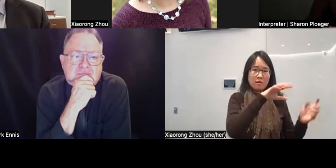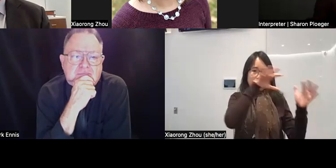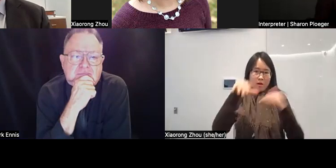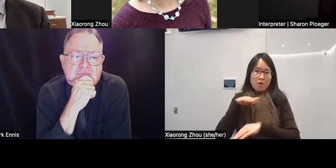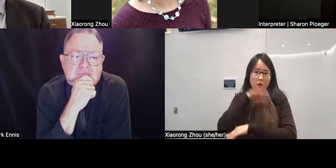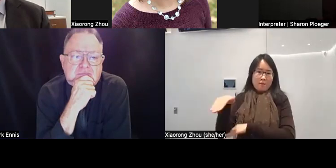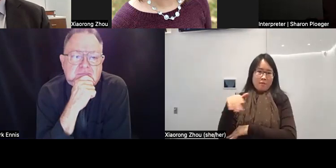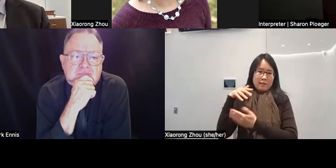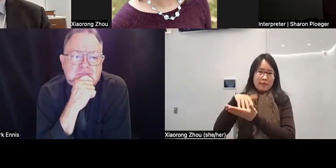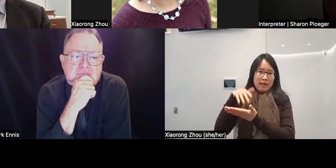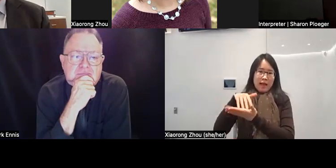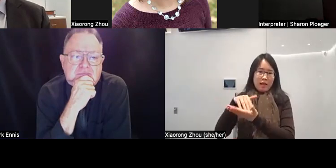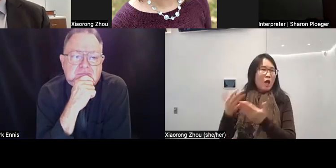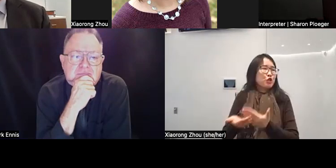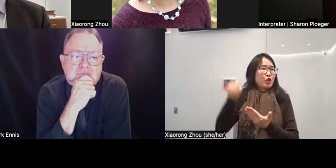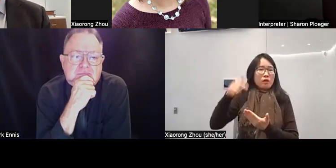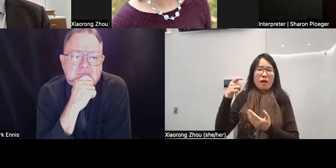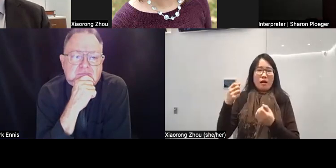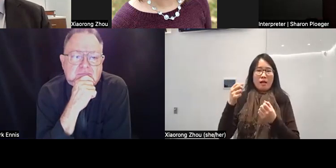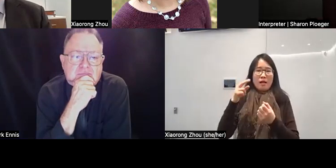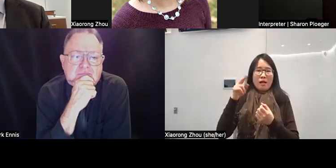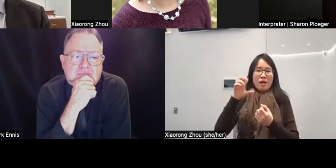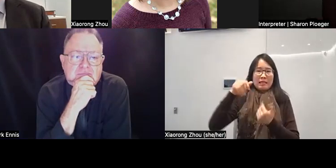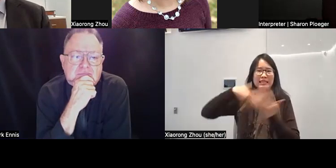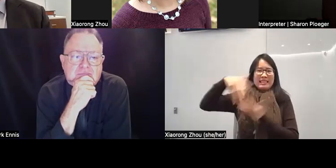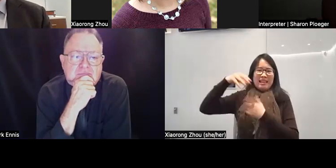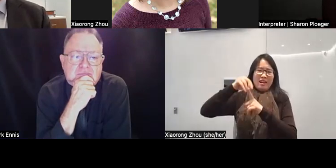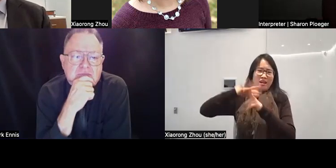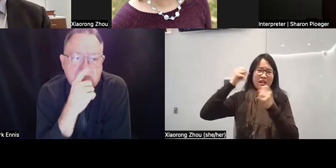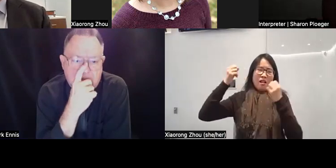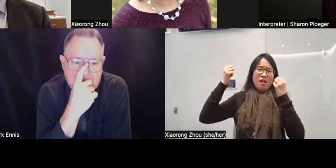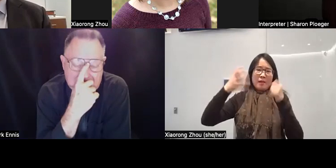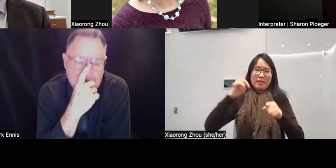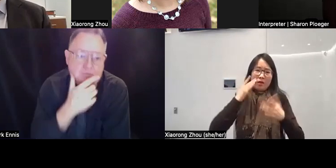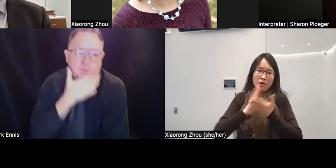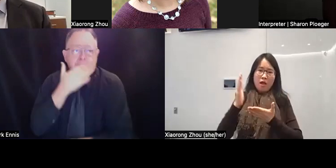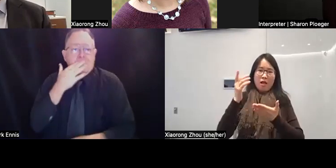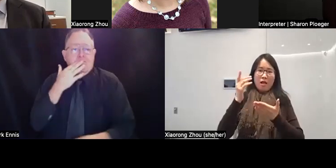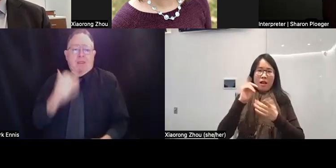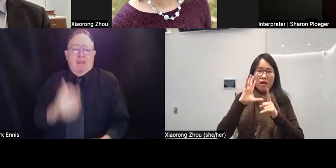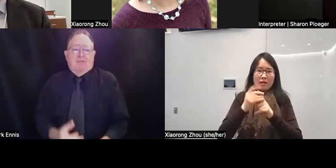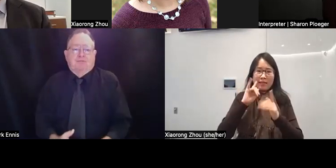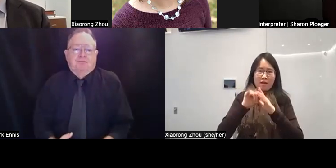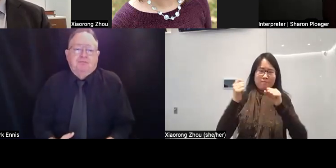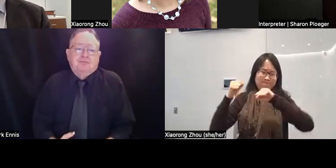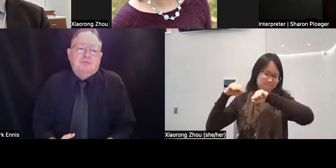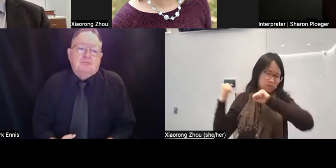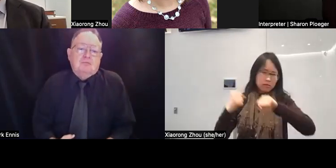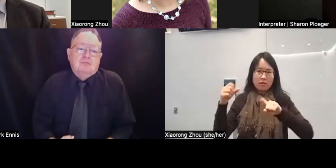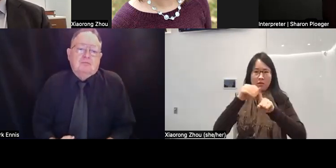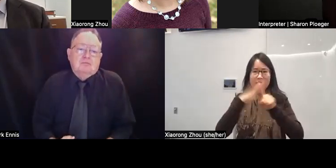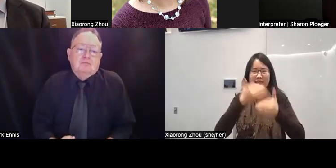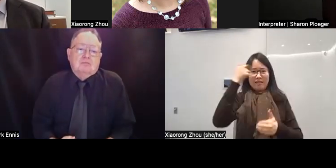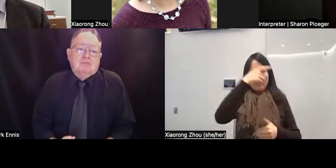I think often many people want to be able to have the opportunity to come to the United States because the exposure, the interaction, the rights,